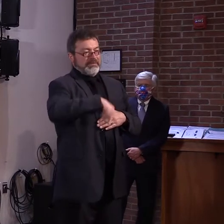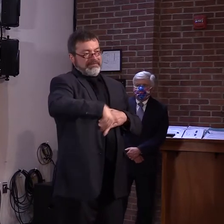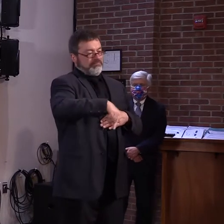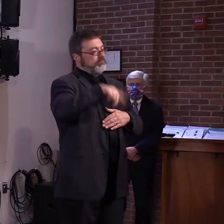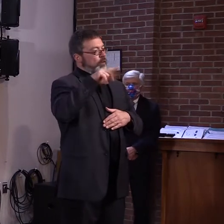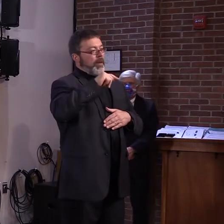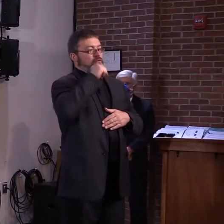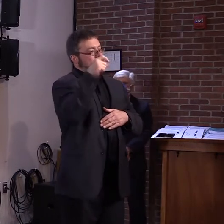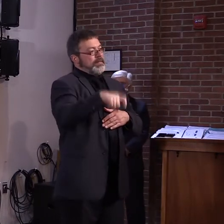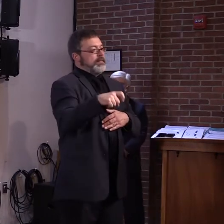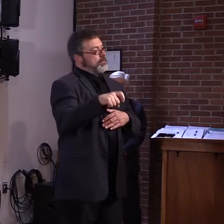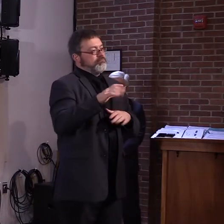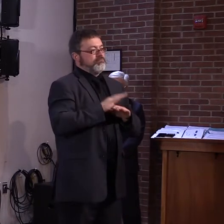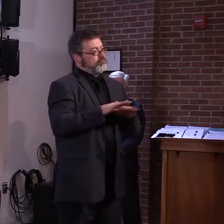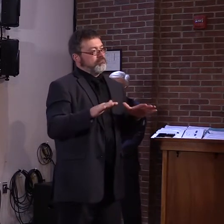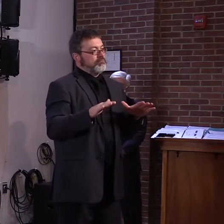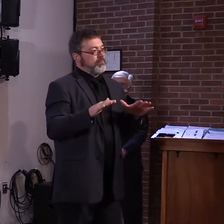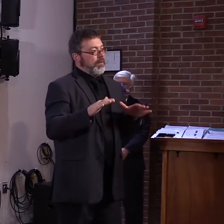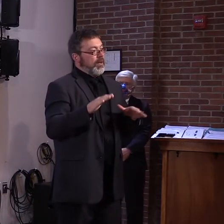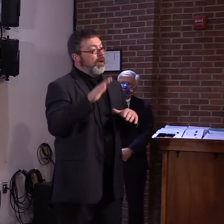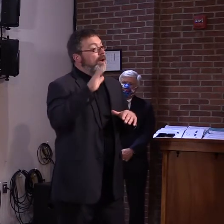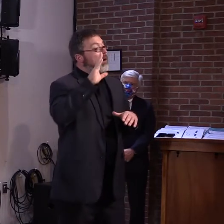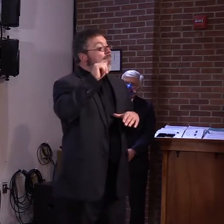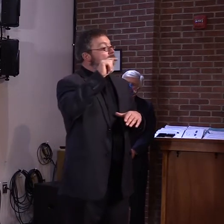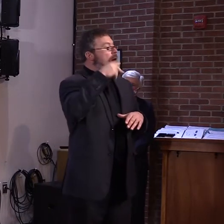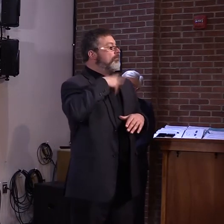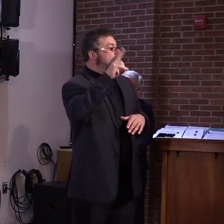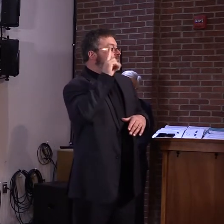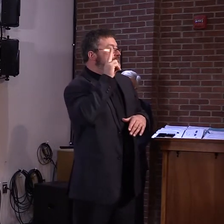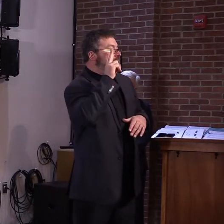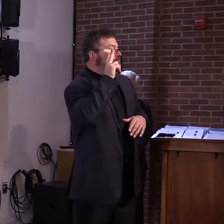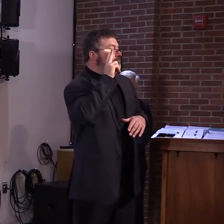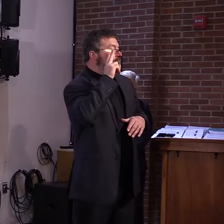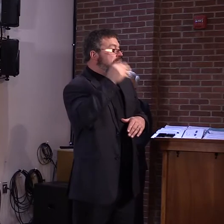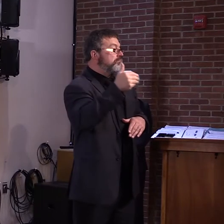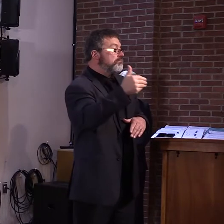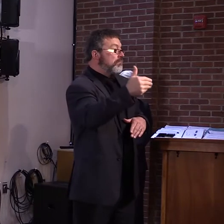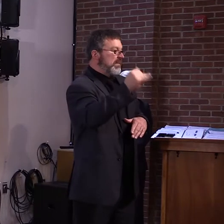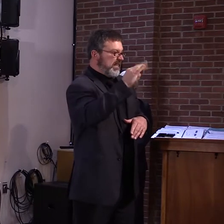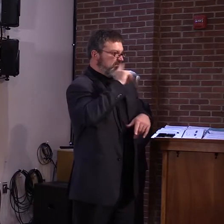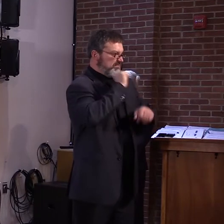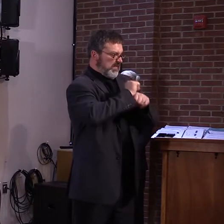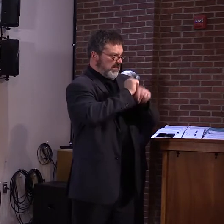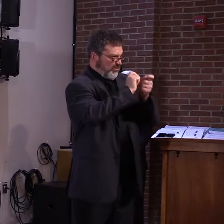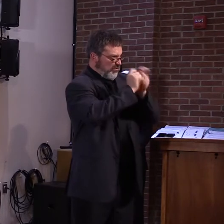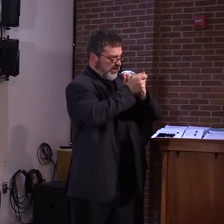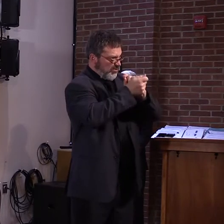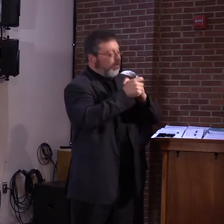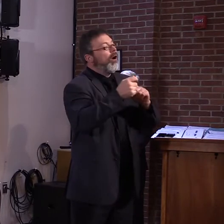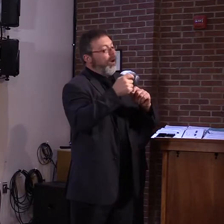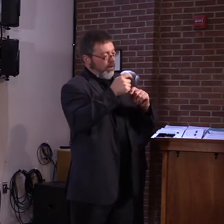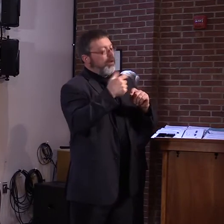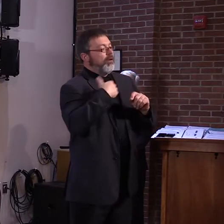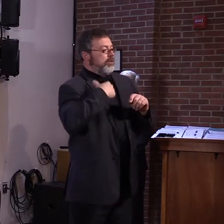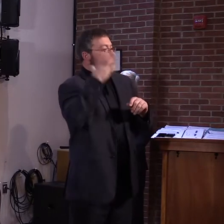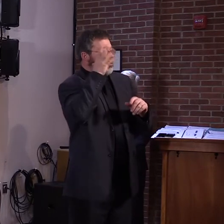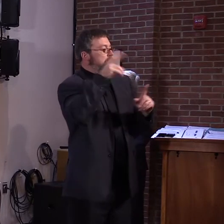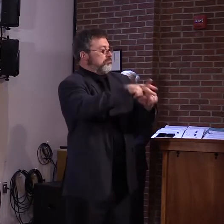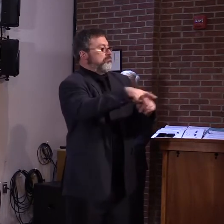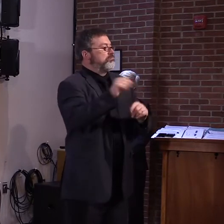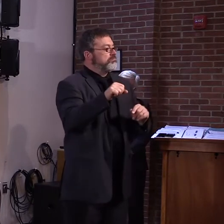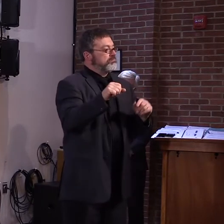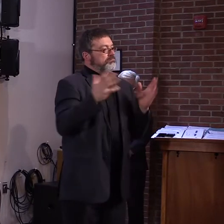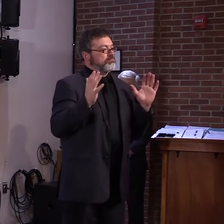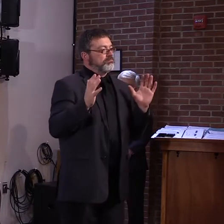we'll reevaluate that if it changes. And we'll continue the efforts that we have ongoing in correctional and